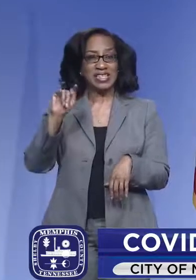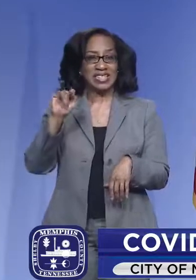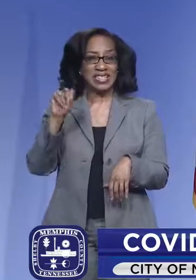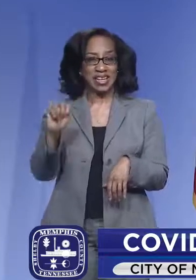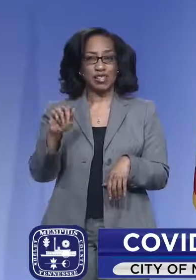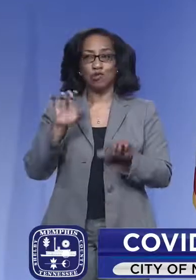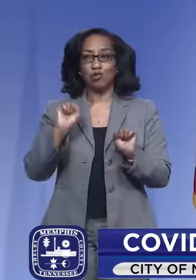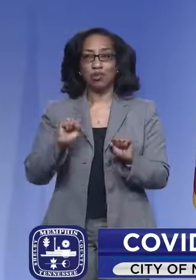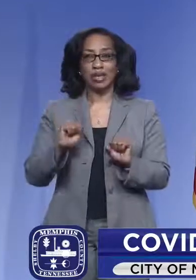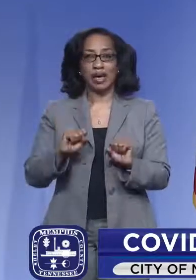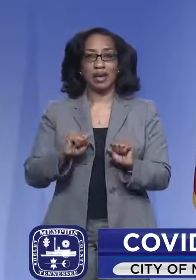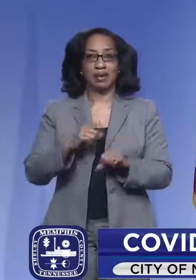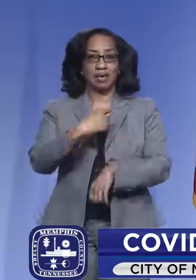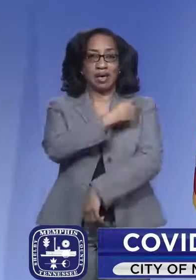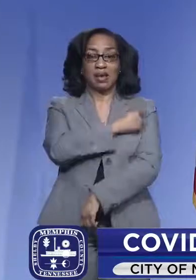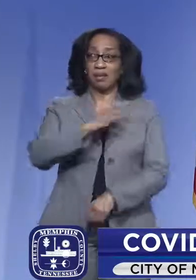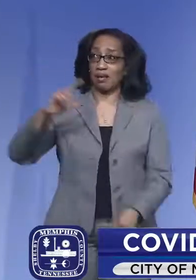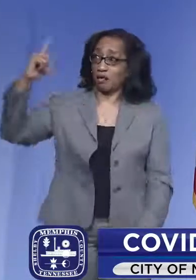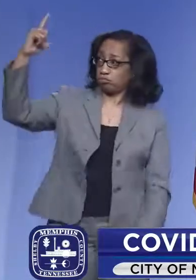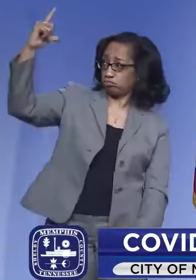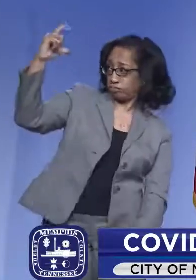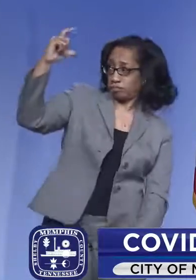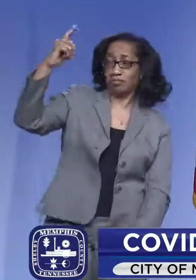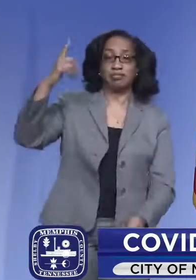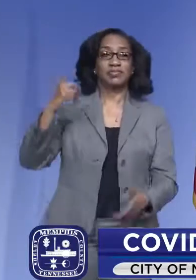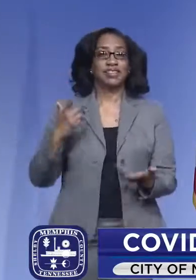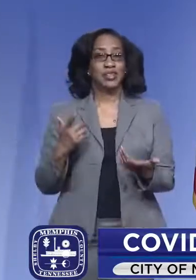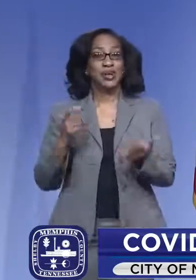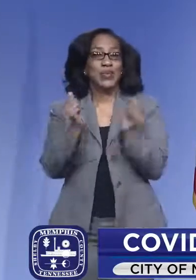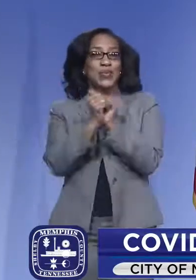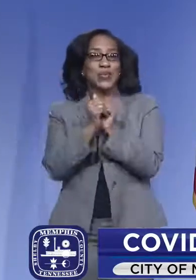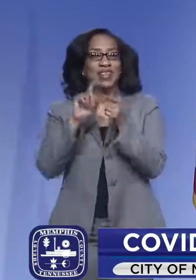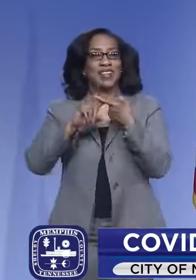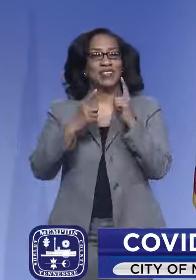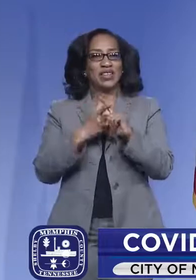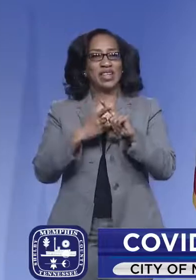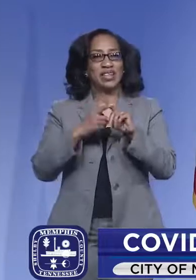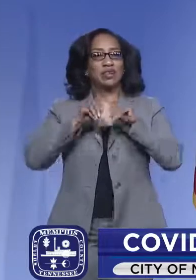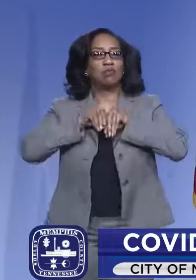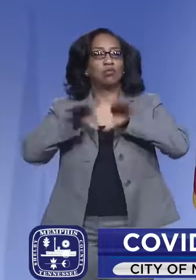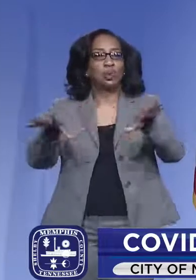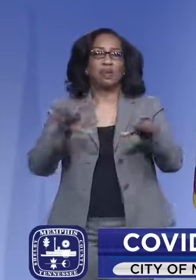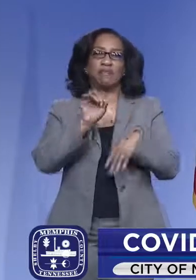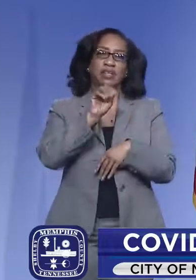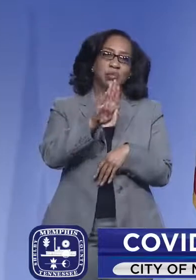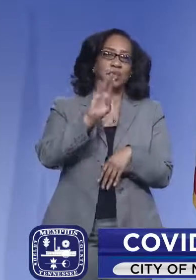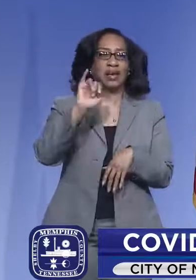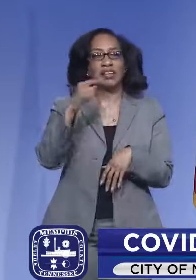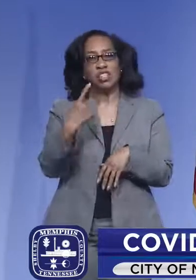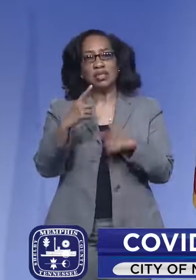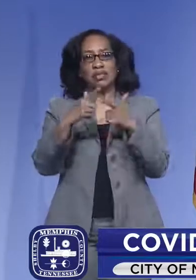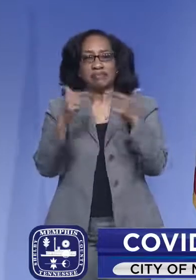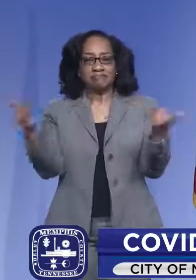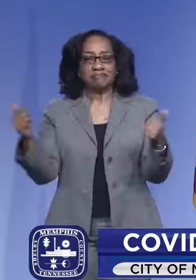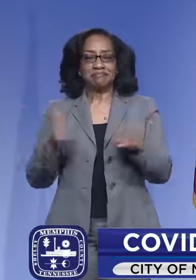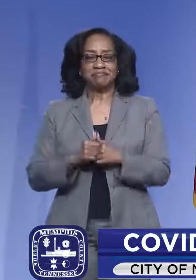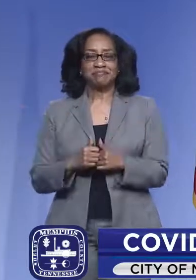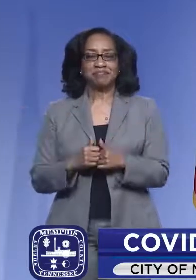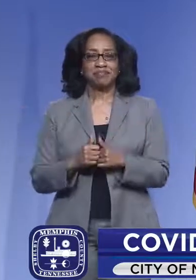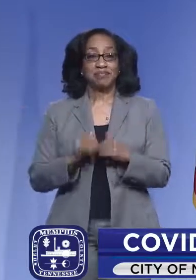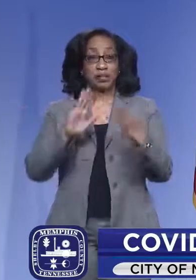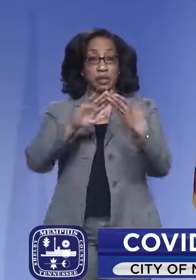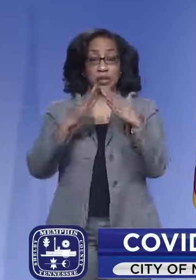out, take a selfie, share it on social media with their friends. But all of those aside, our communications team is very focused on the